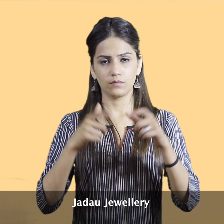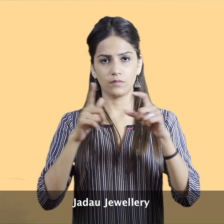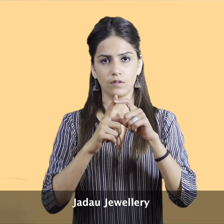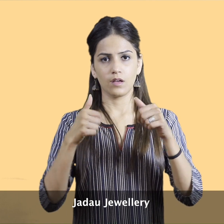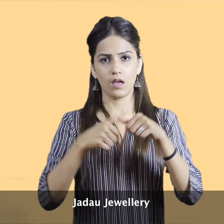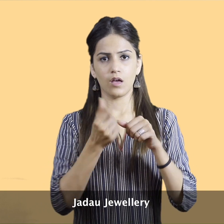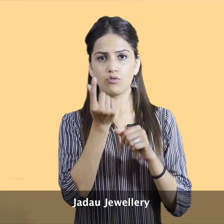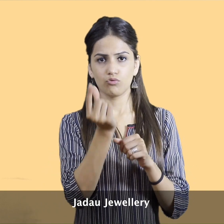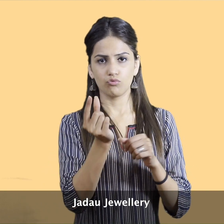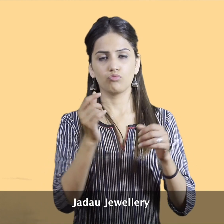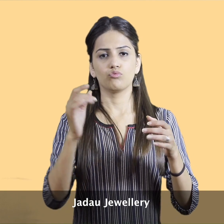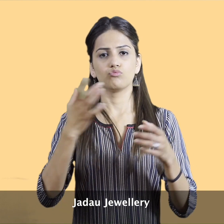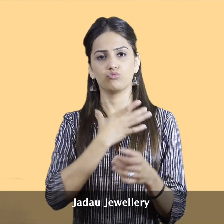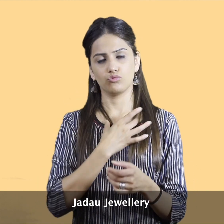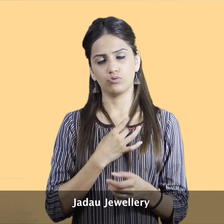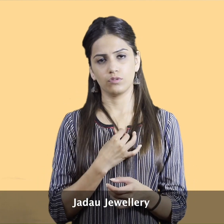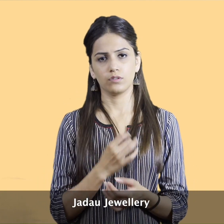Jadao jewelry.